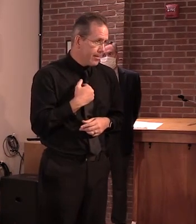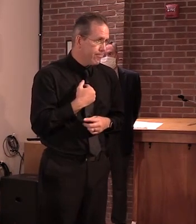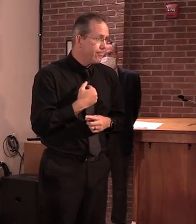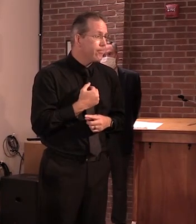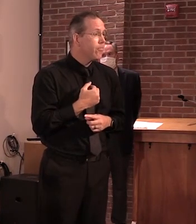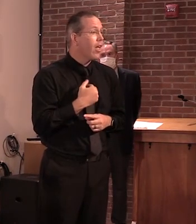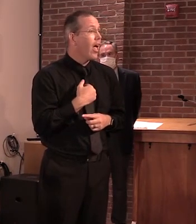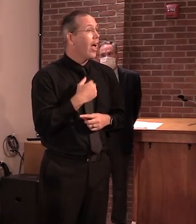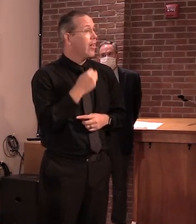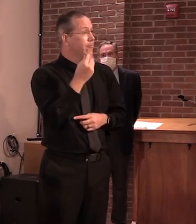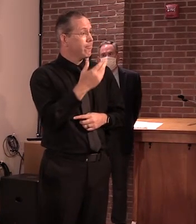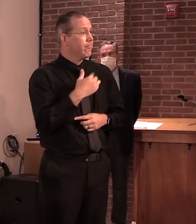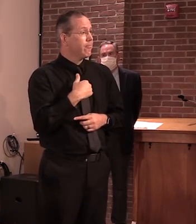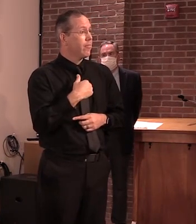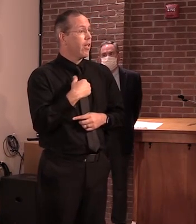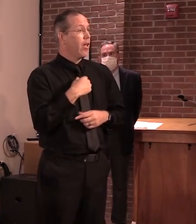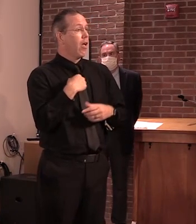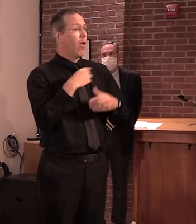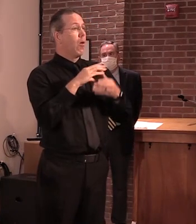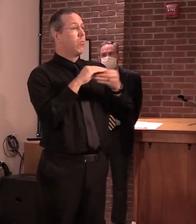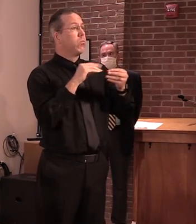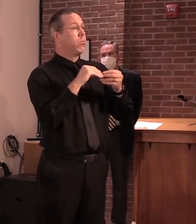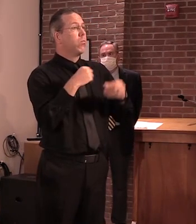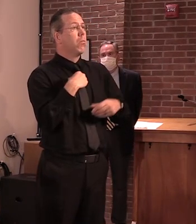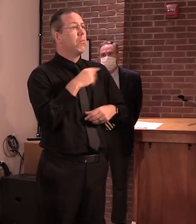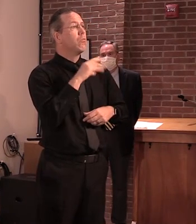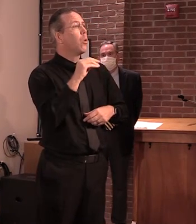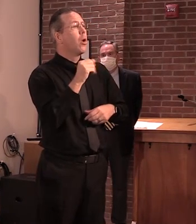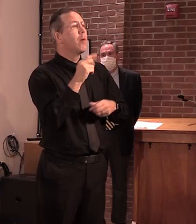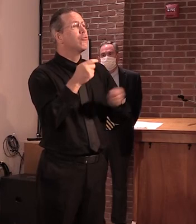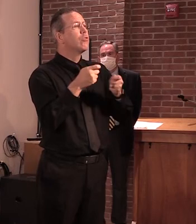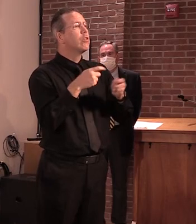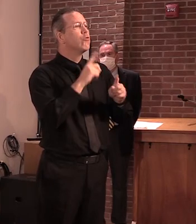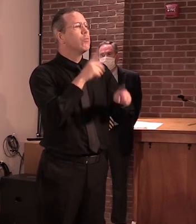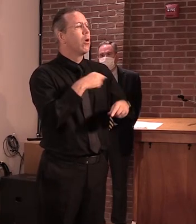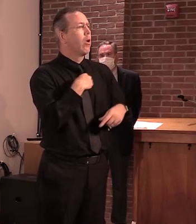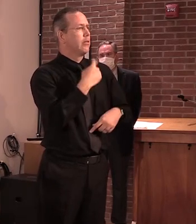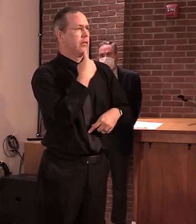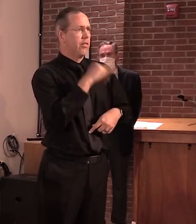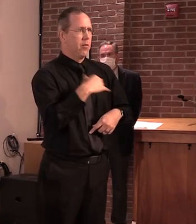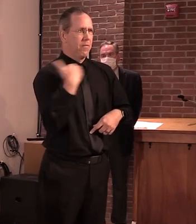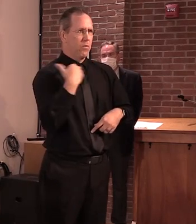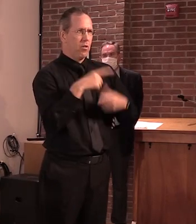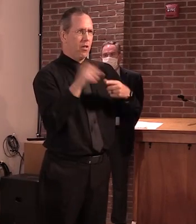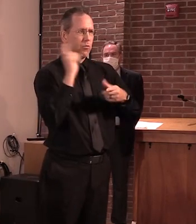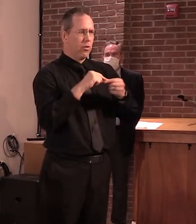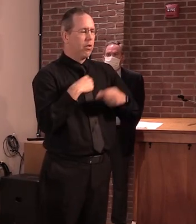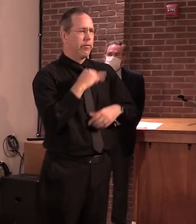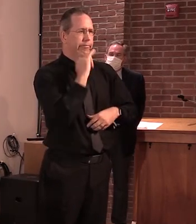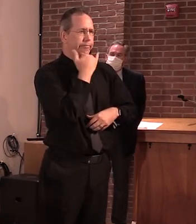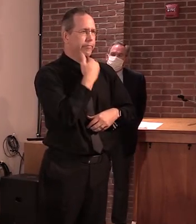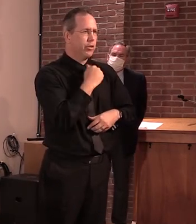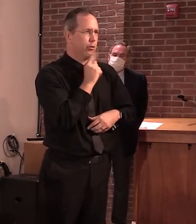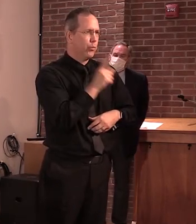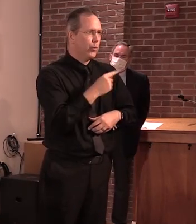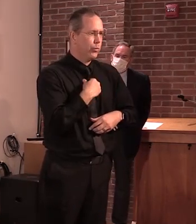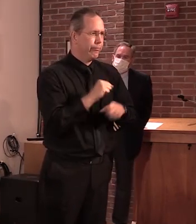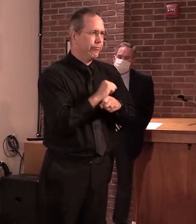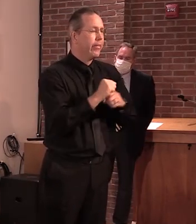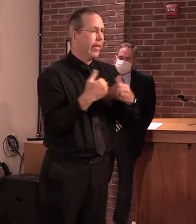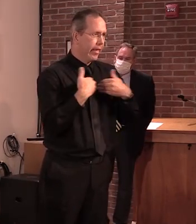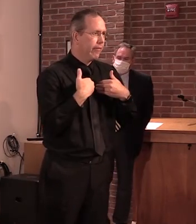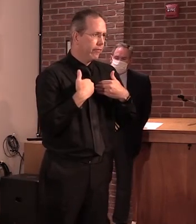administrative report, and there should have been. And the answer to that question is I view those as two